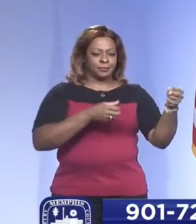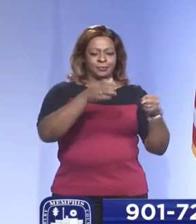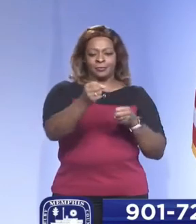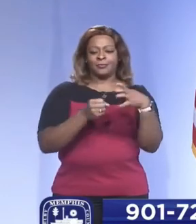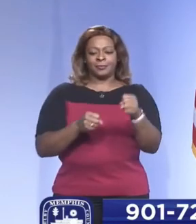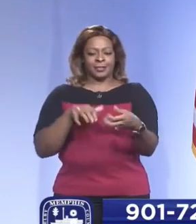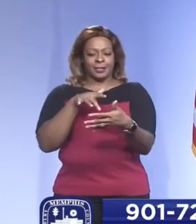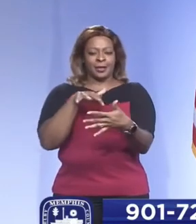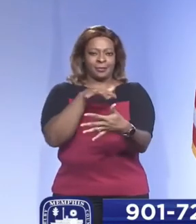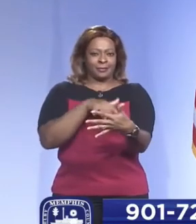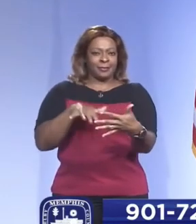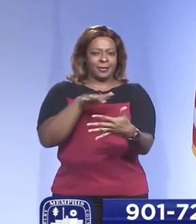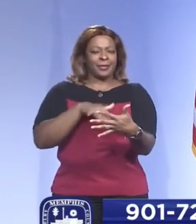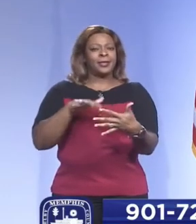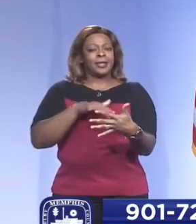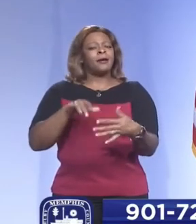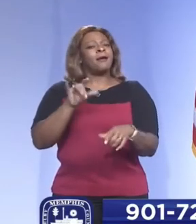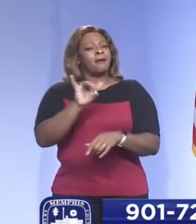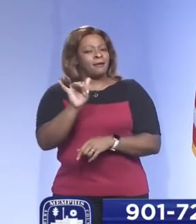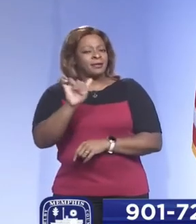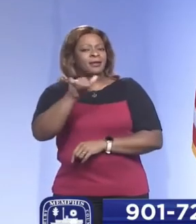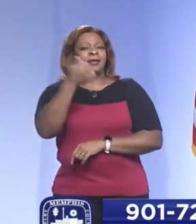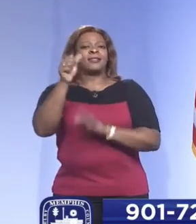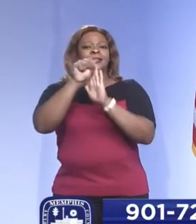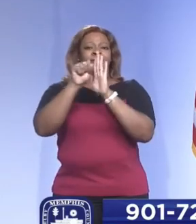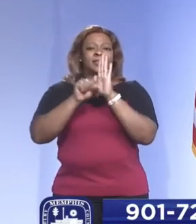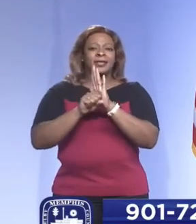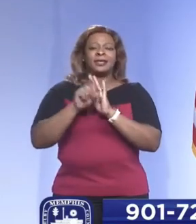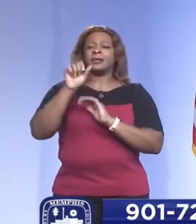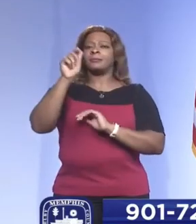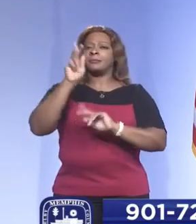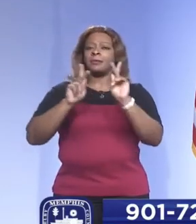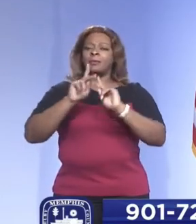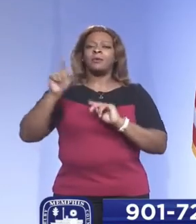experts as well as other stakeholders,